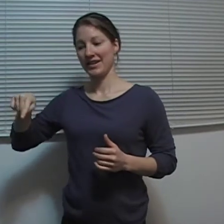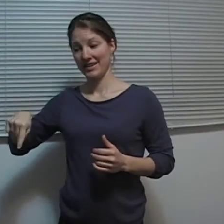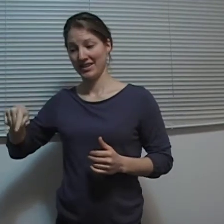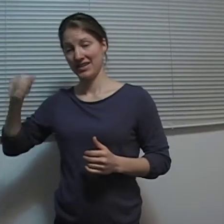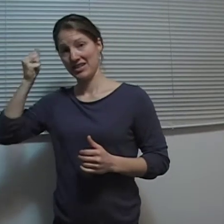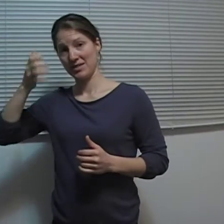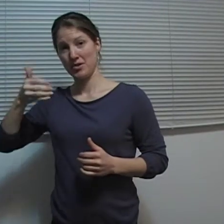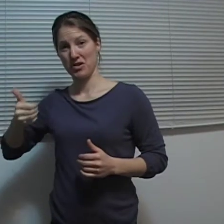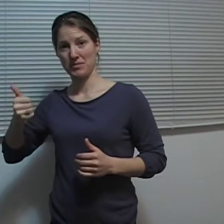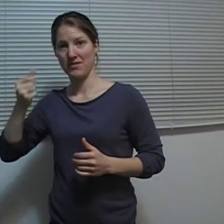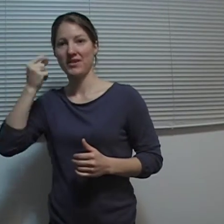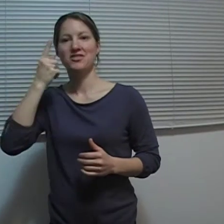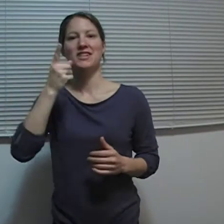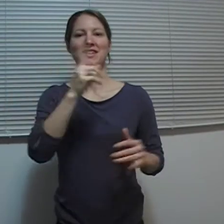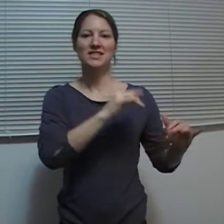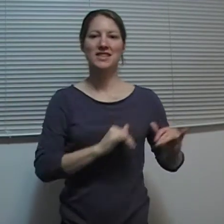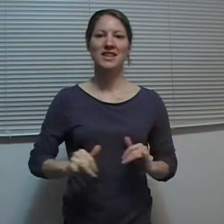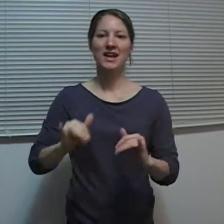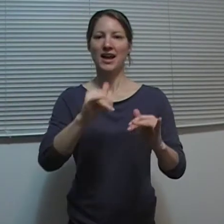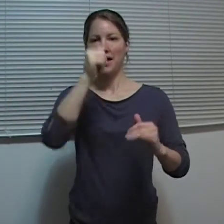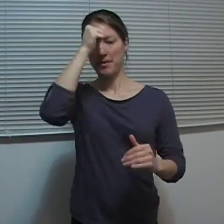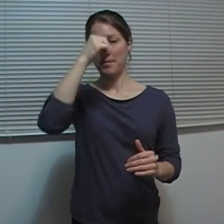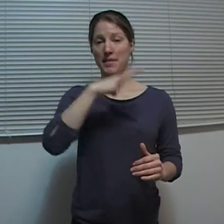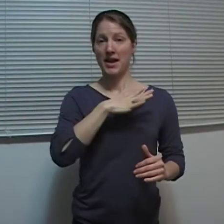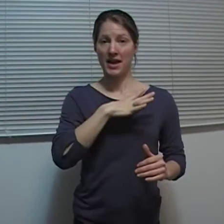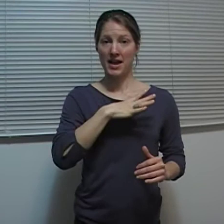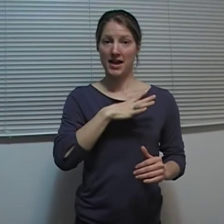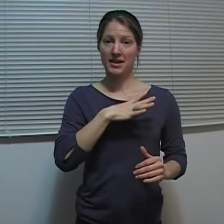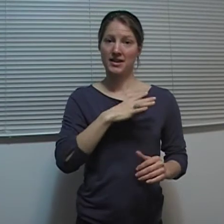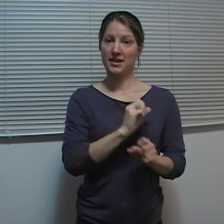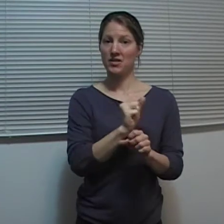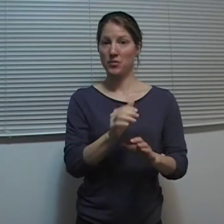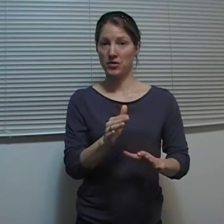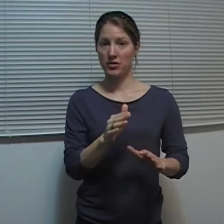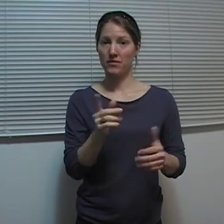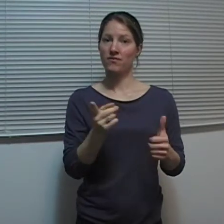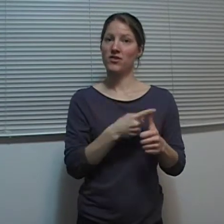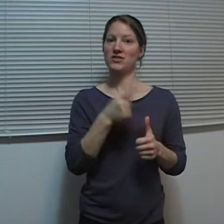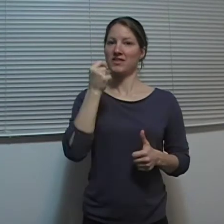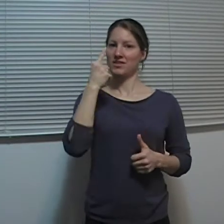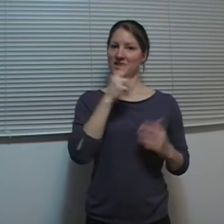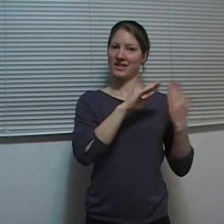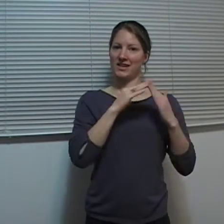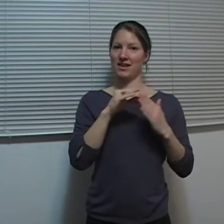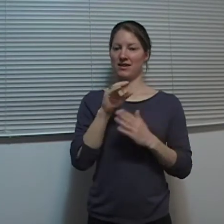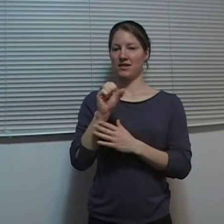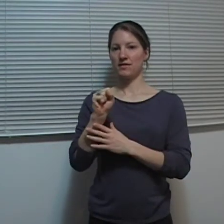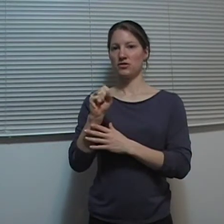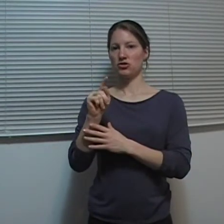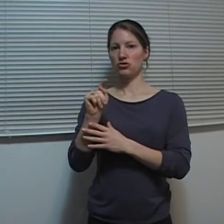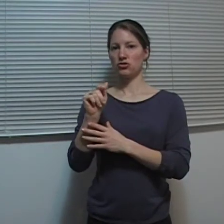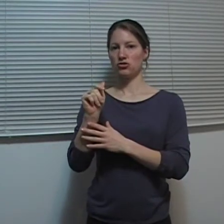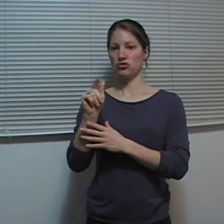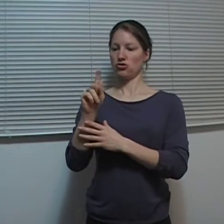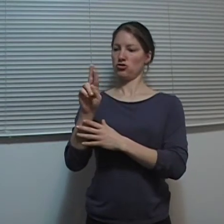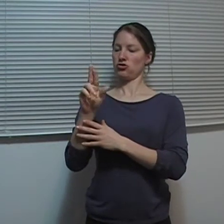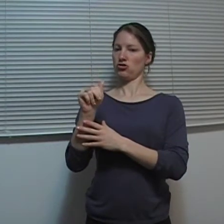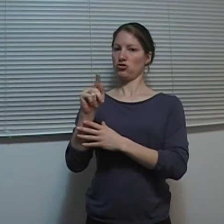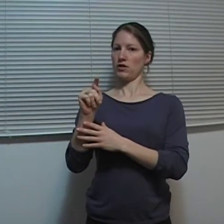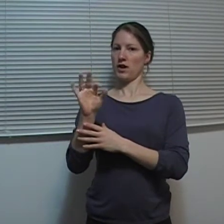about Stratford and what it was like to live there in the years about 1550.